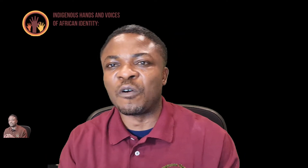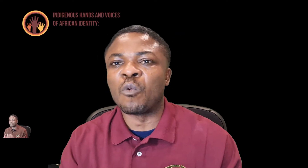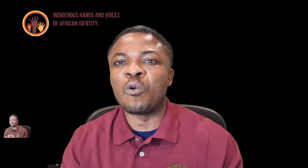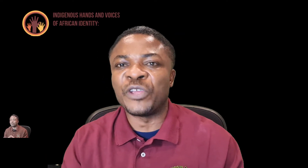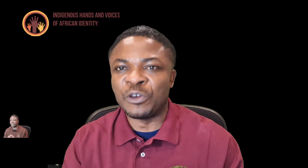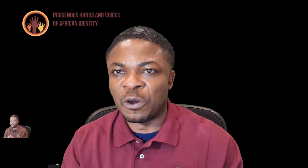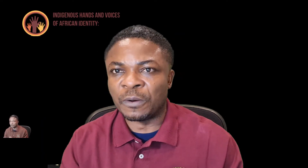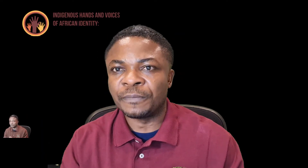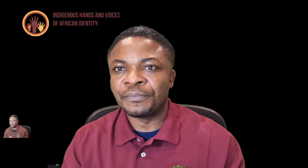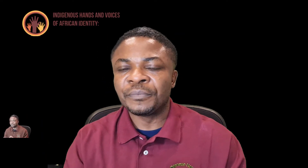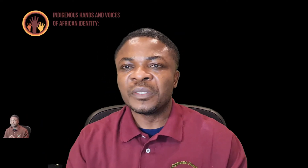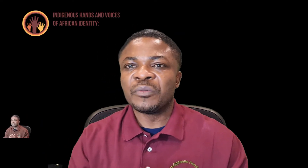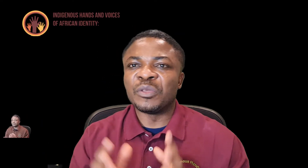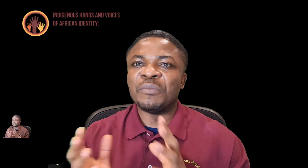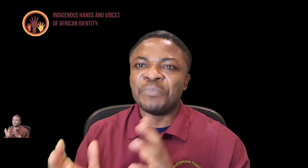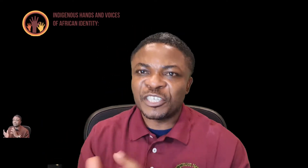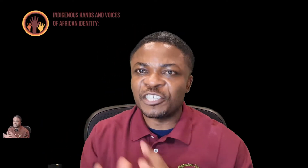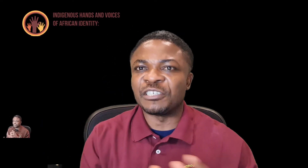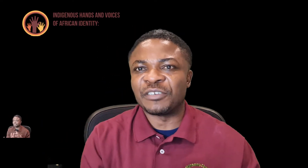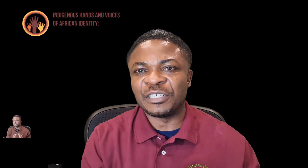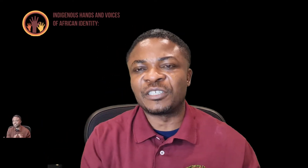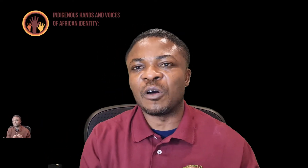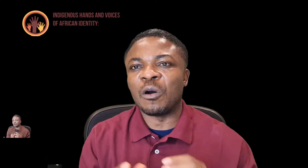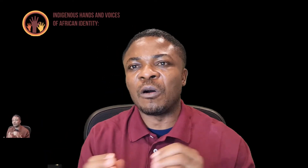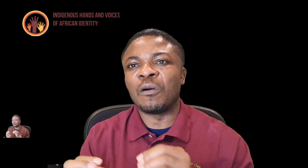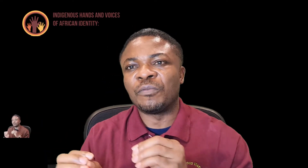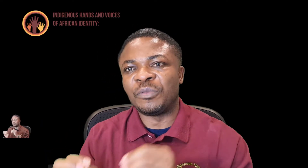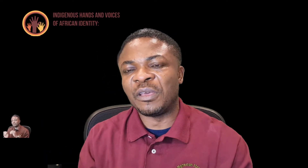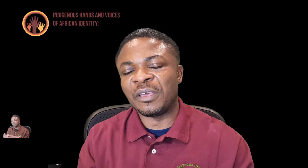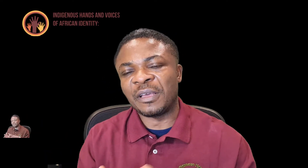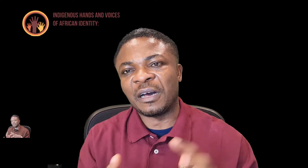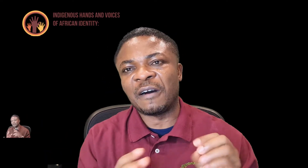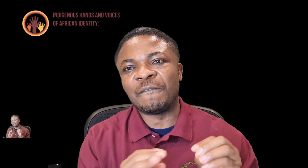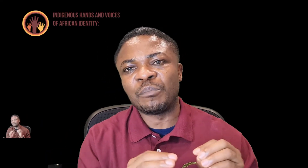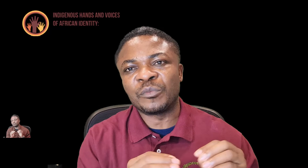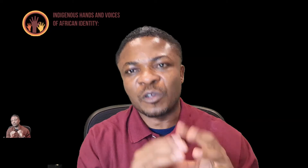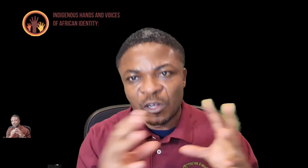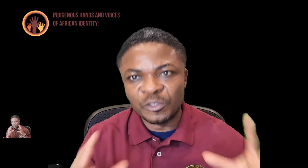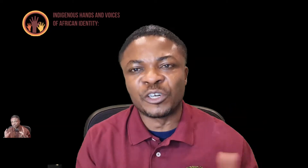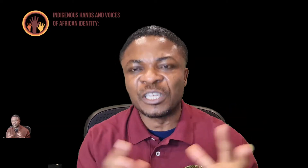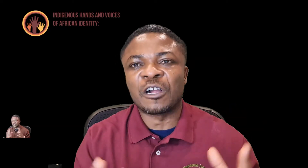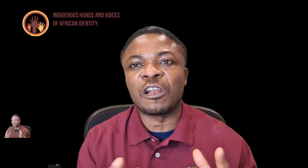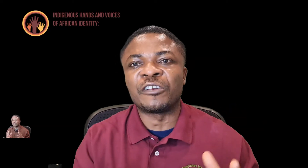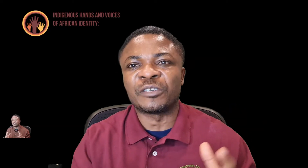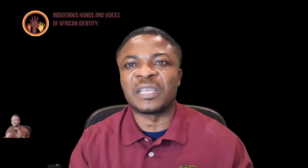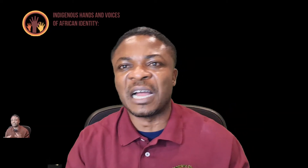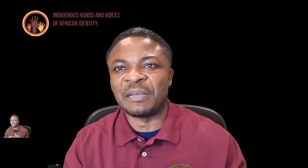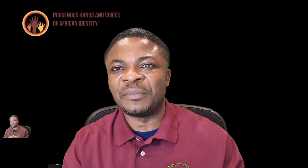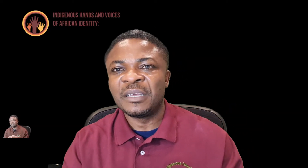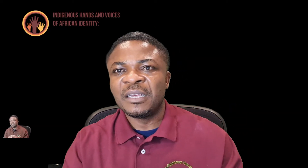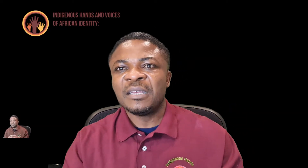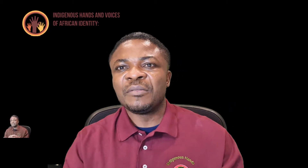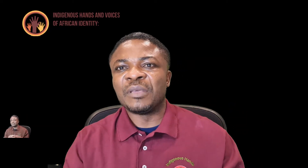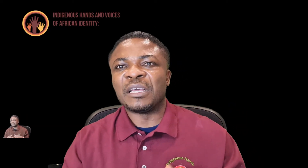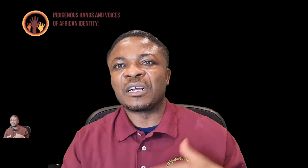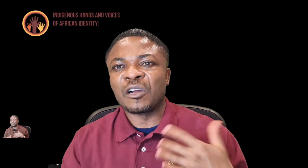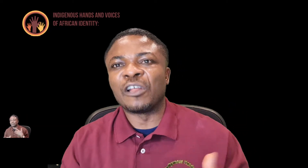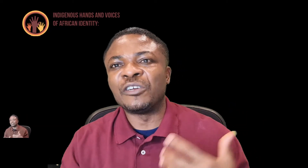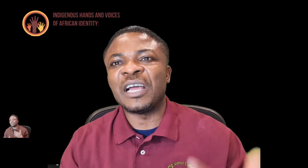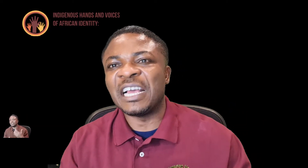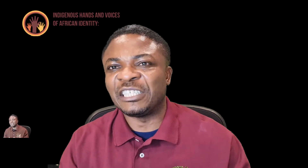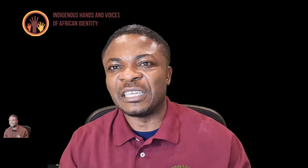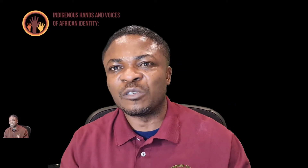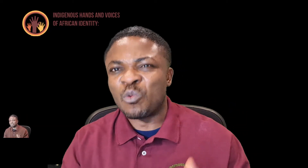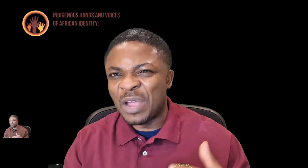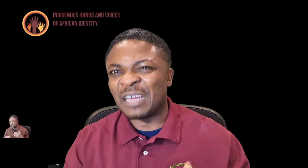historically, from what we know, the missionaries or the during the colonial time, the